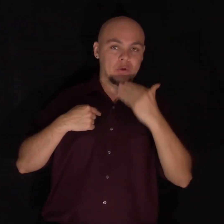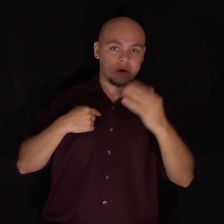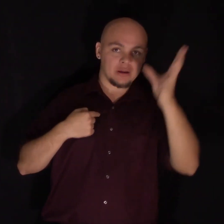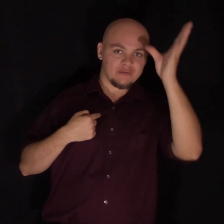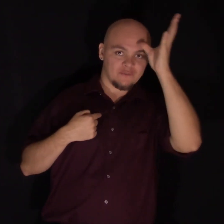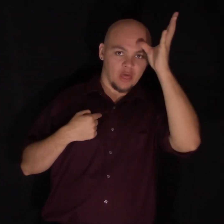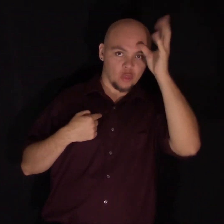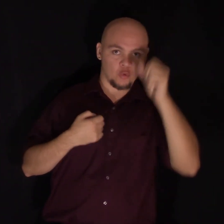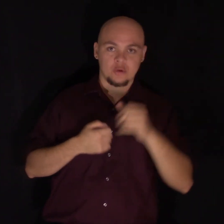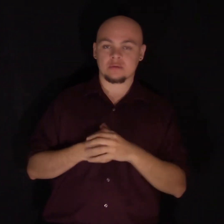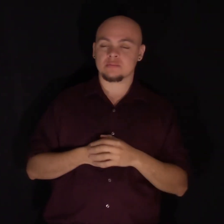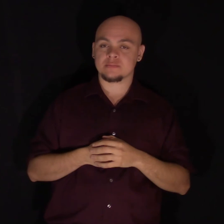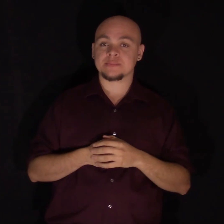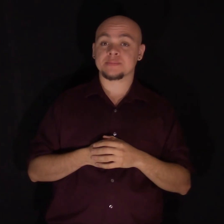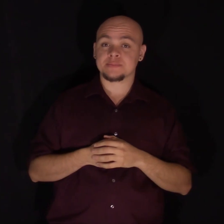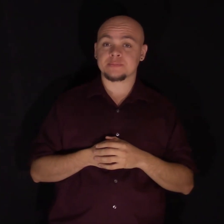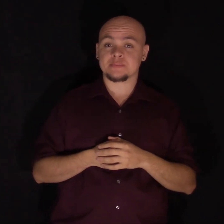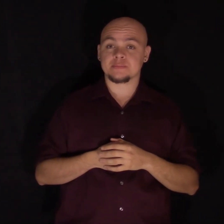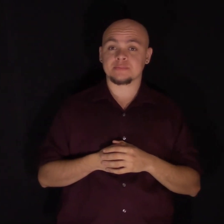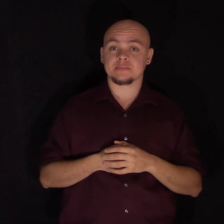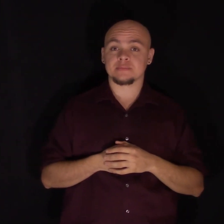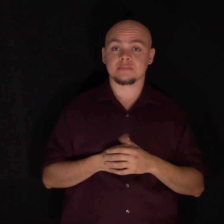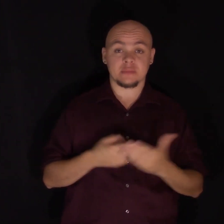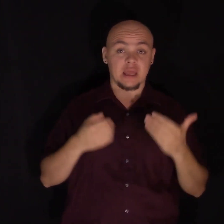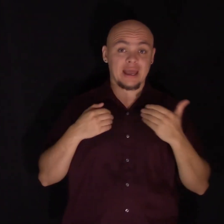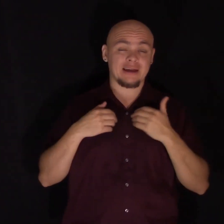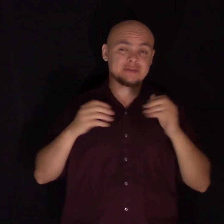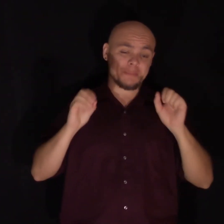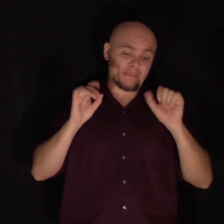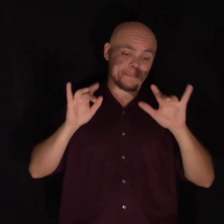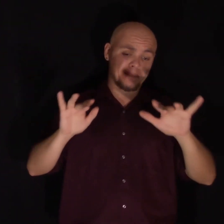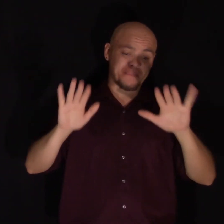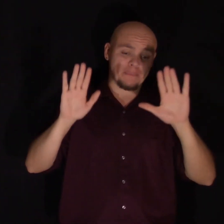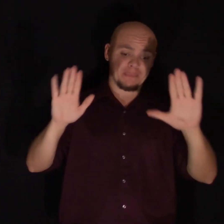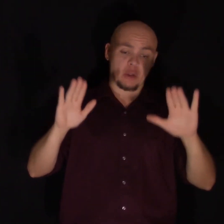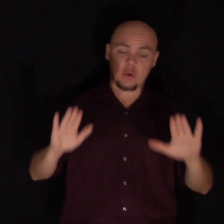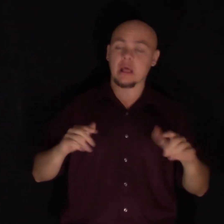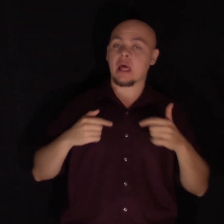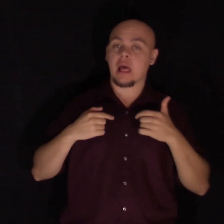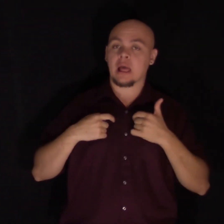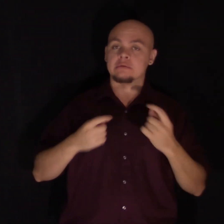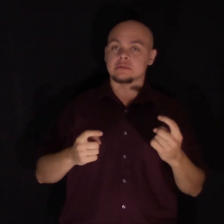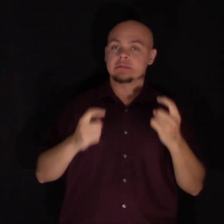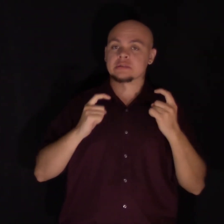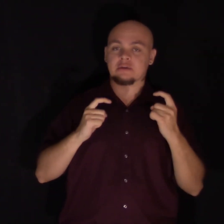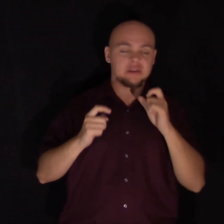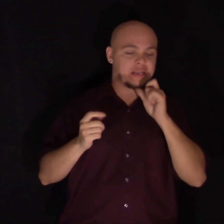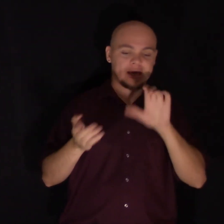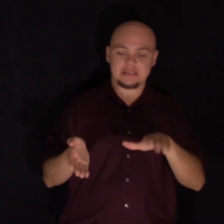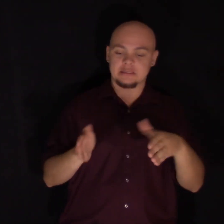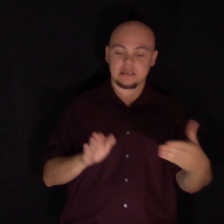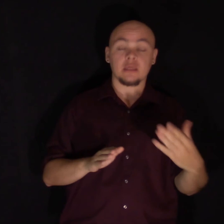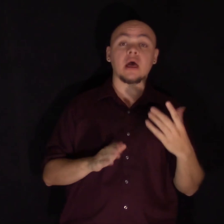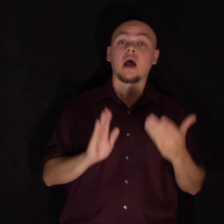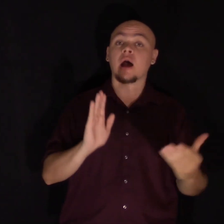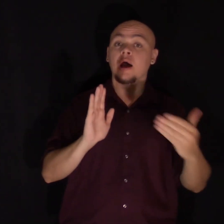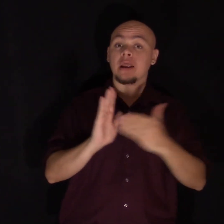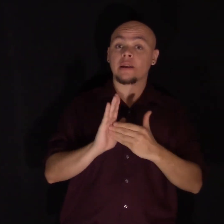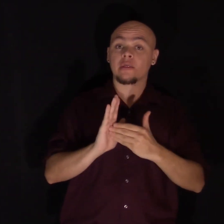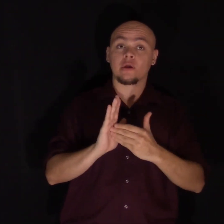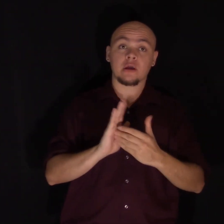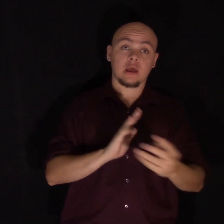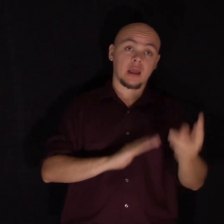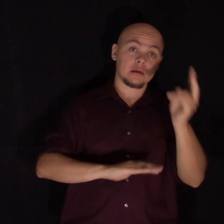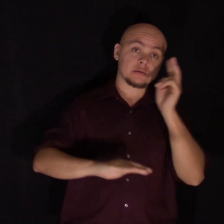was given the gift of a miracle of not dying that day. I was given another gift, which was to be able to see into the